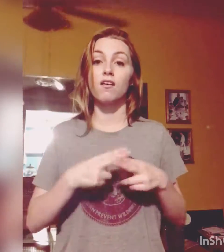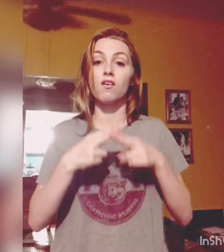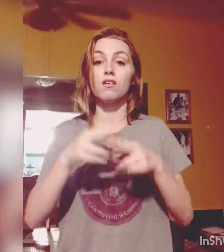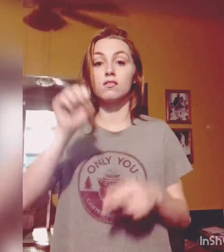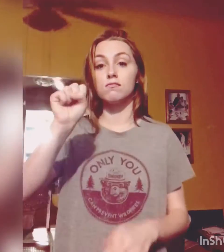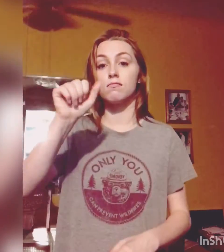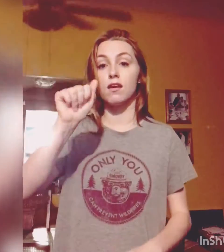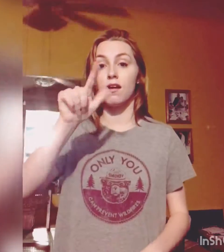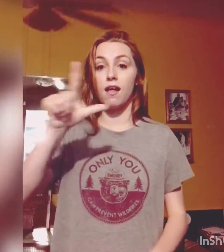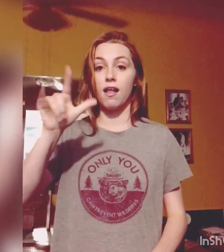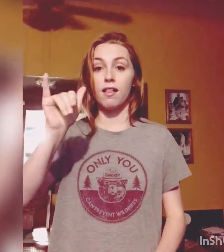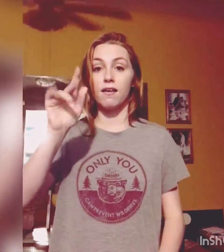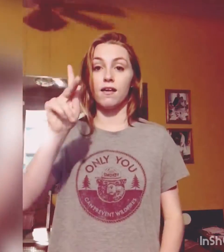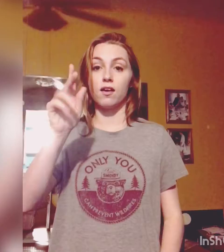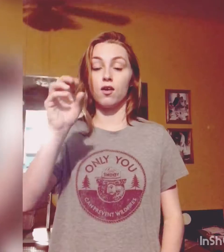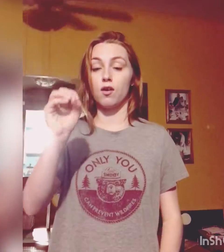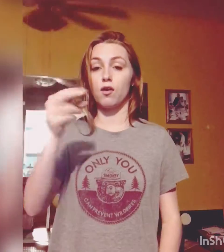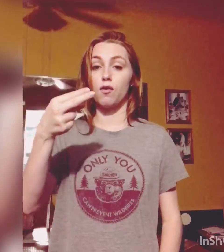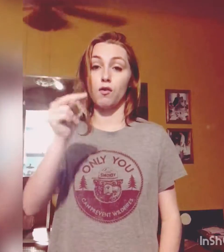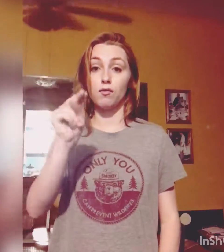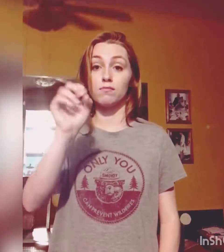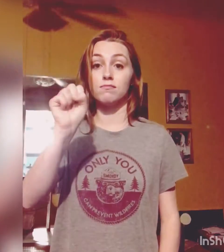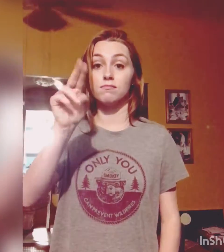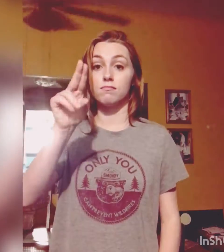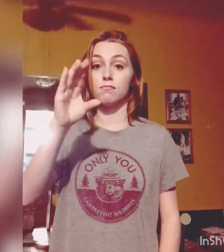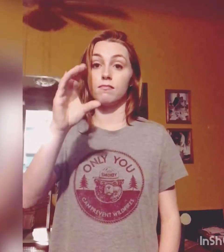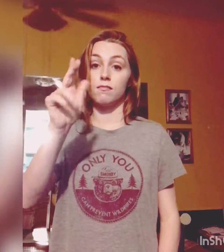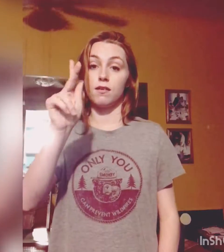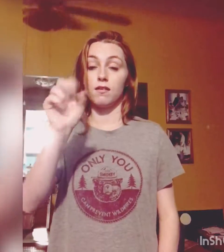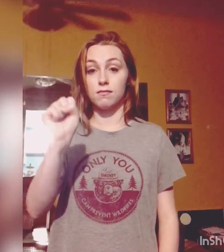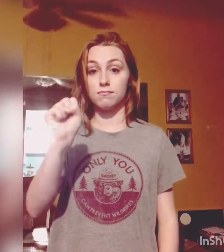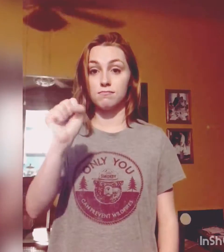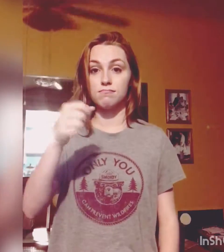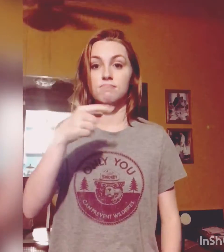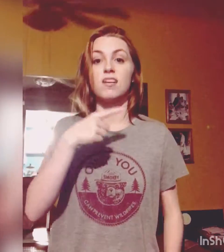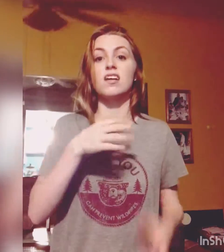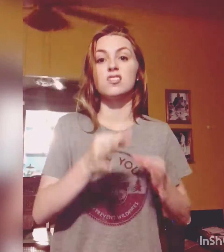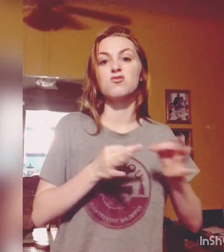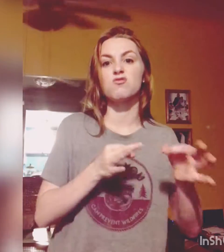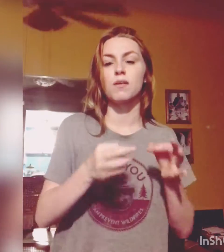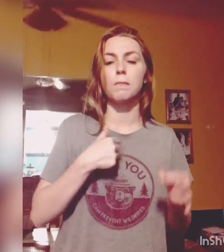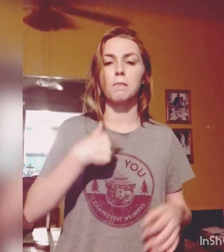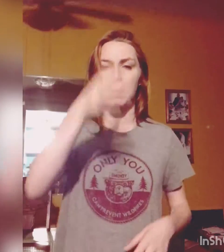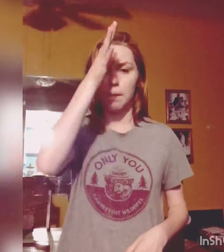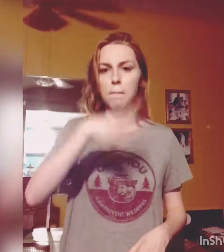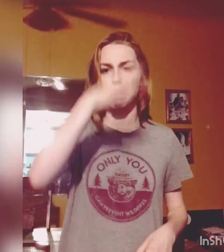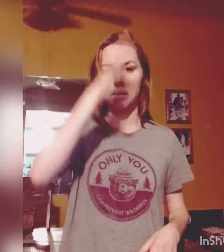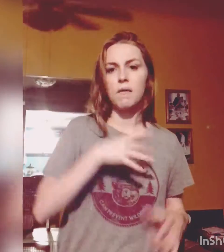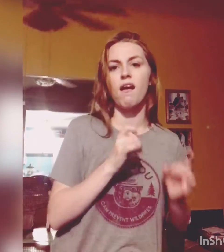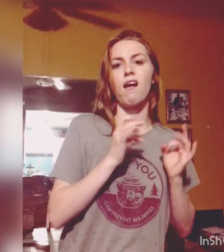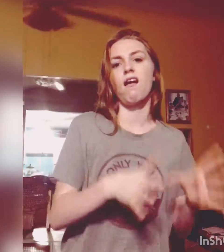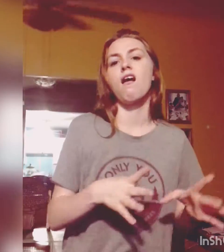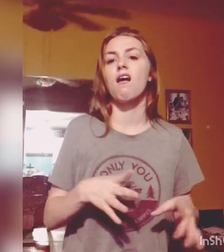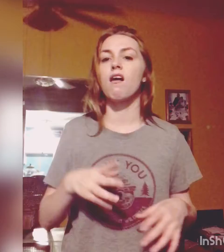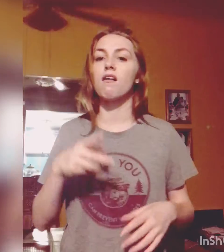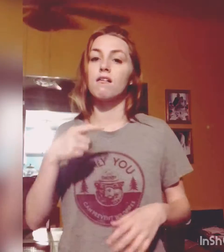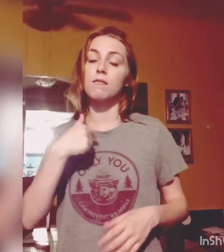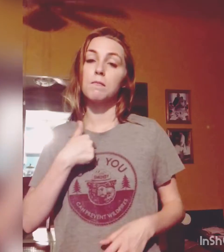The bio says that I'm a man-hater and a bull dyke, and the only thing I've ever accomplished with my career is spreading my perverse